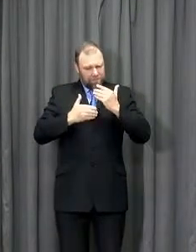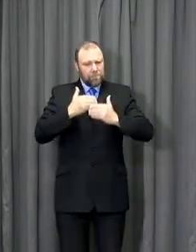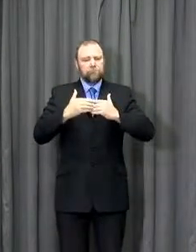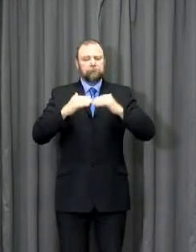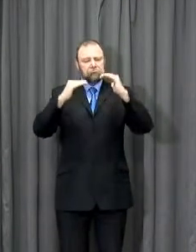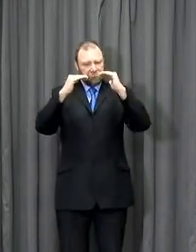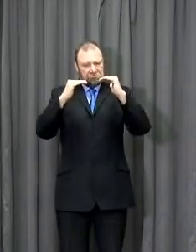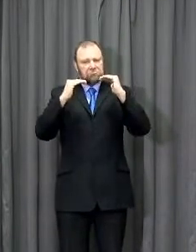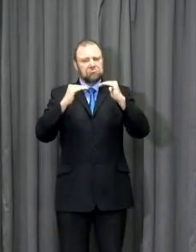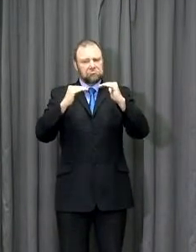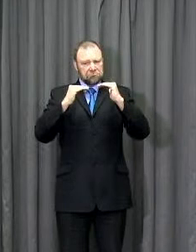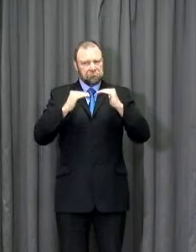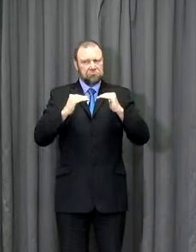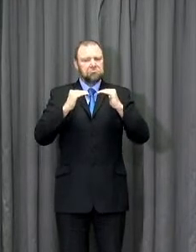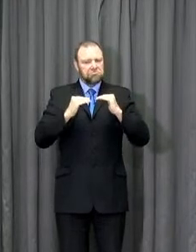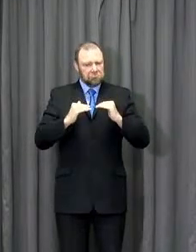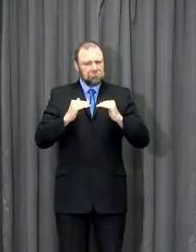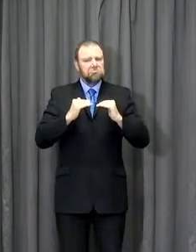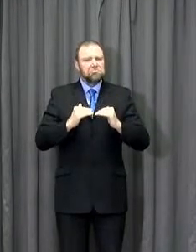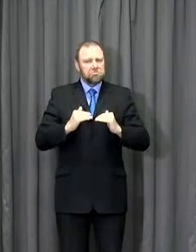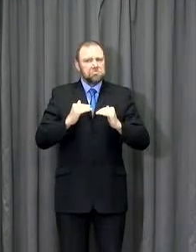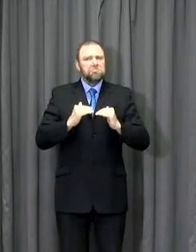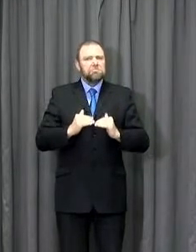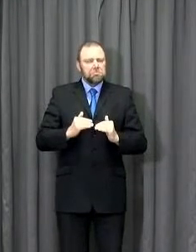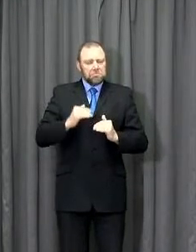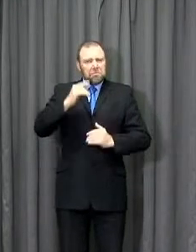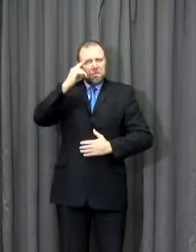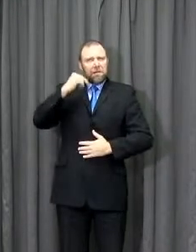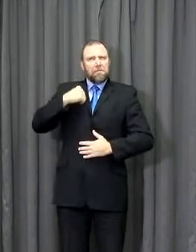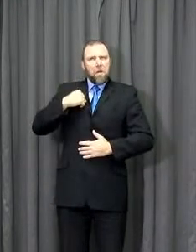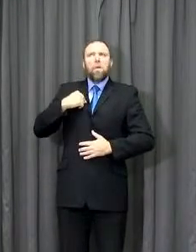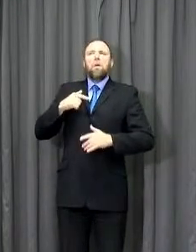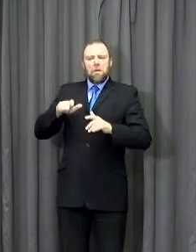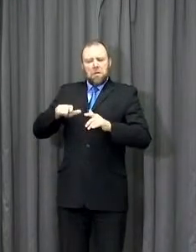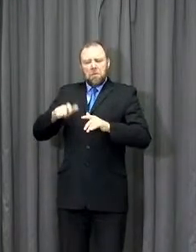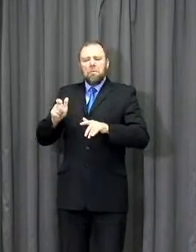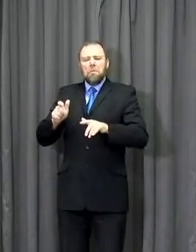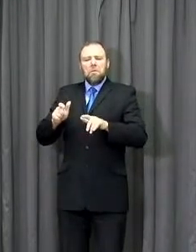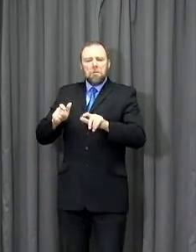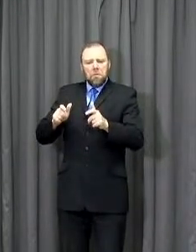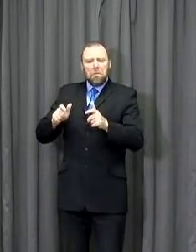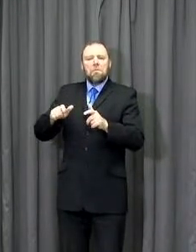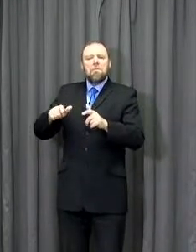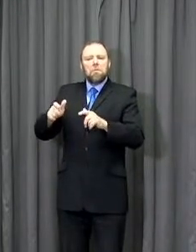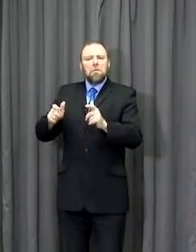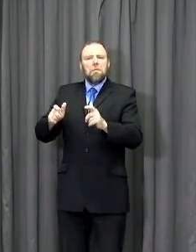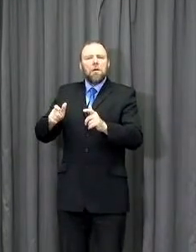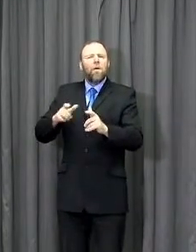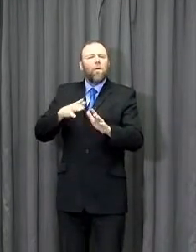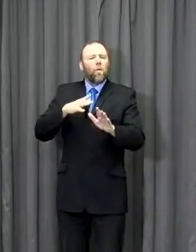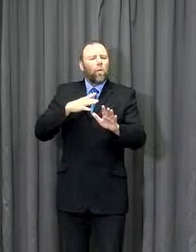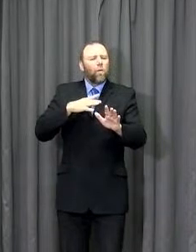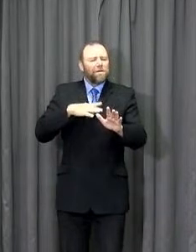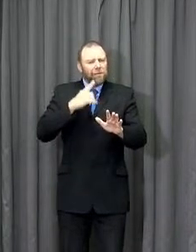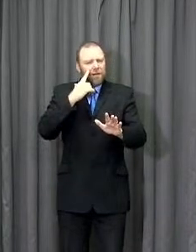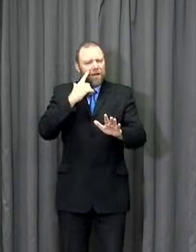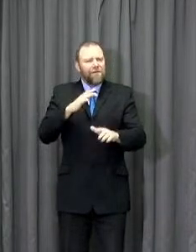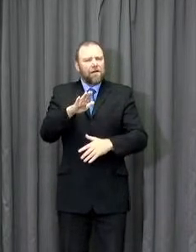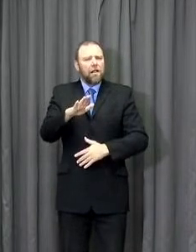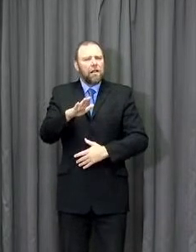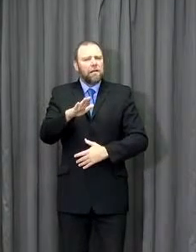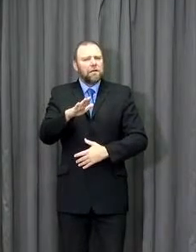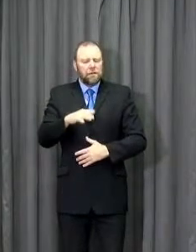for releasing these measures, what we need to do is to release things very